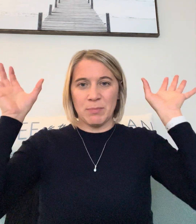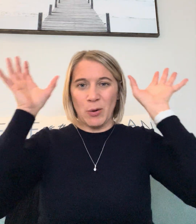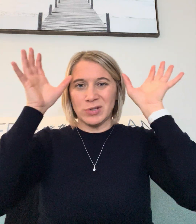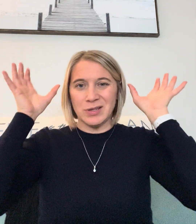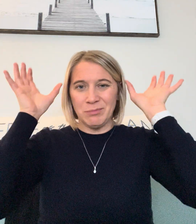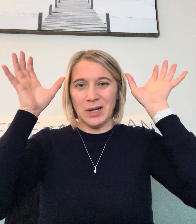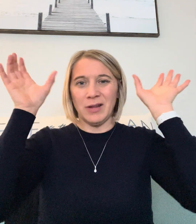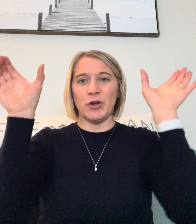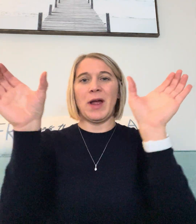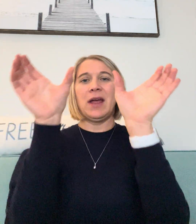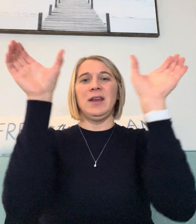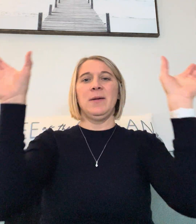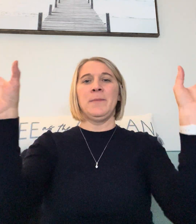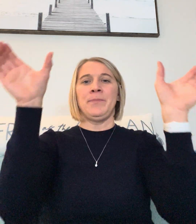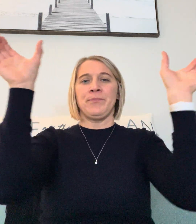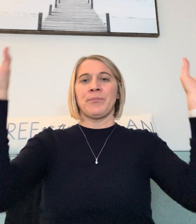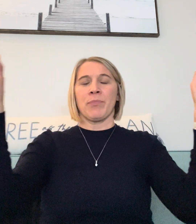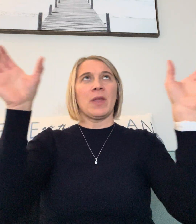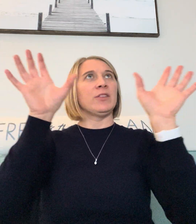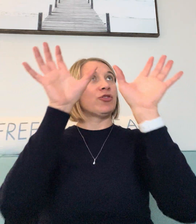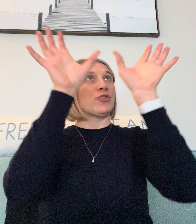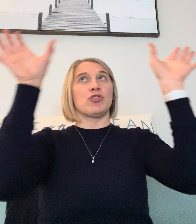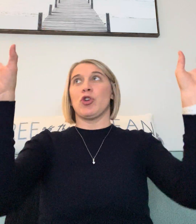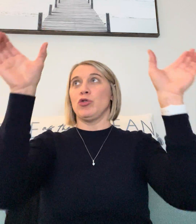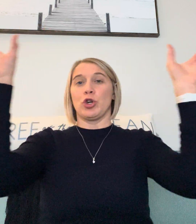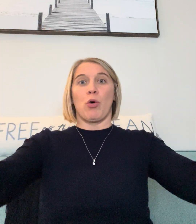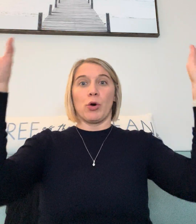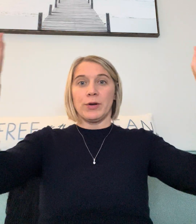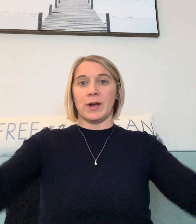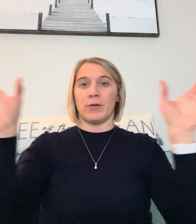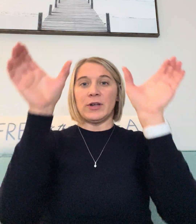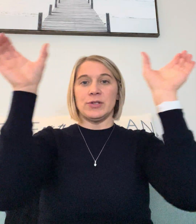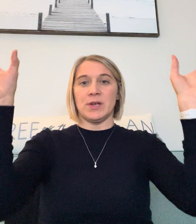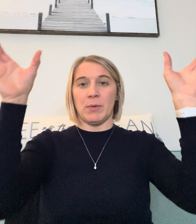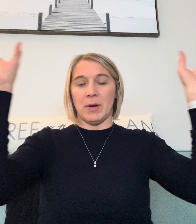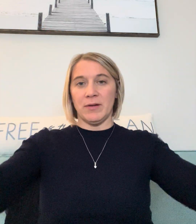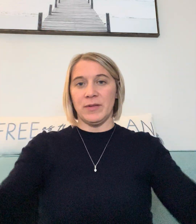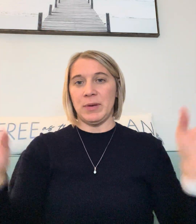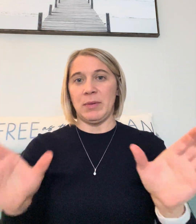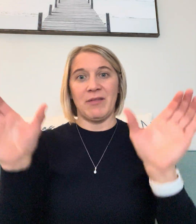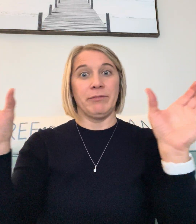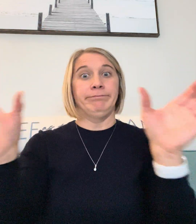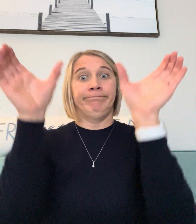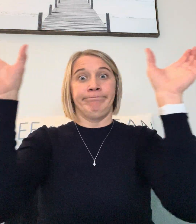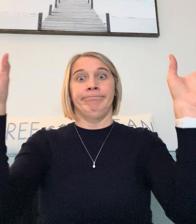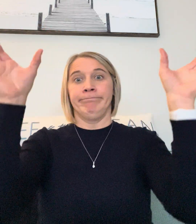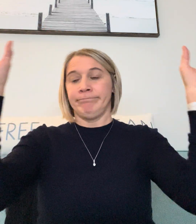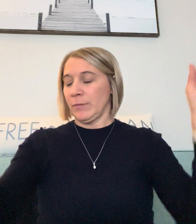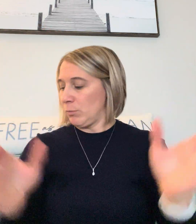about middle of your head. It's just to show decor, decorations up above that people have put